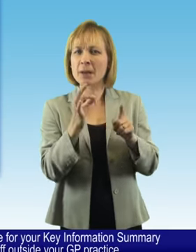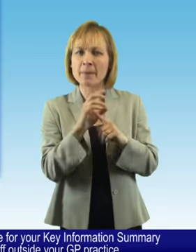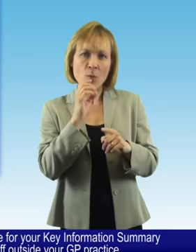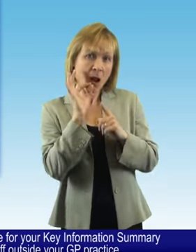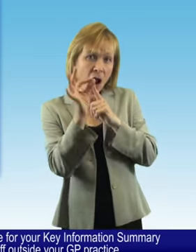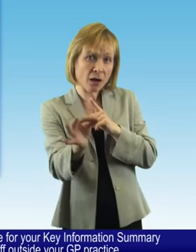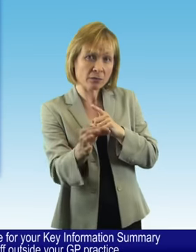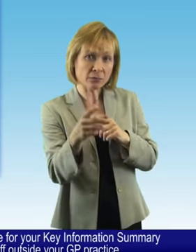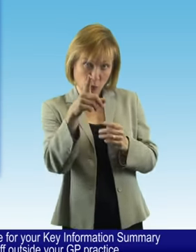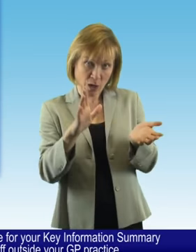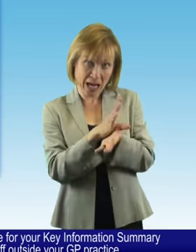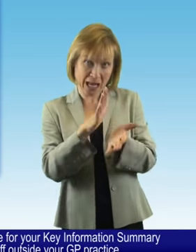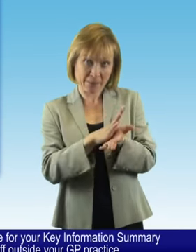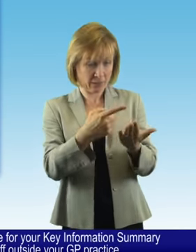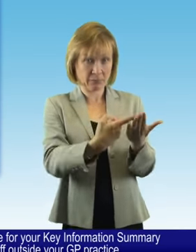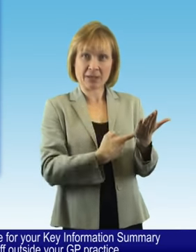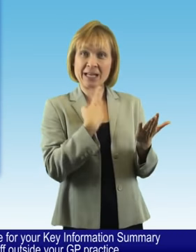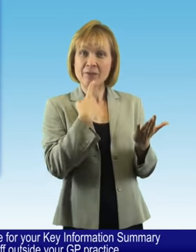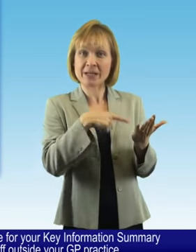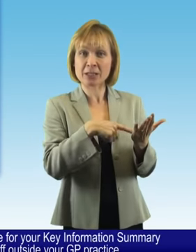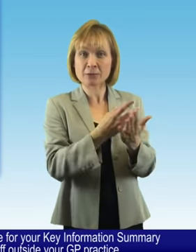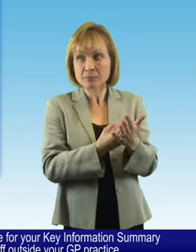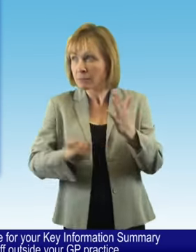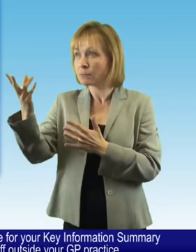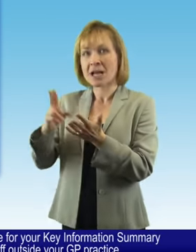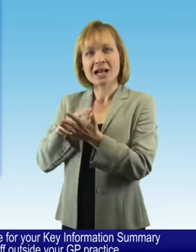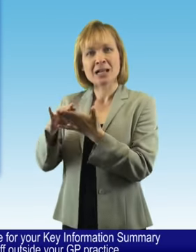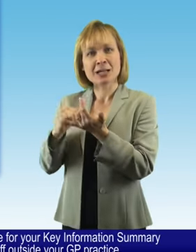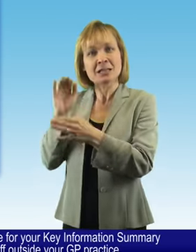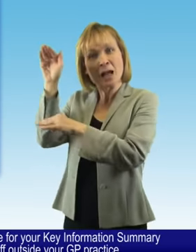The GP will ask if you agree for your key information summary to be sent to NHS